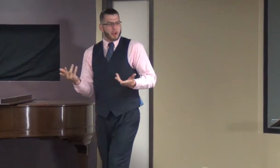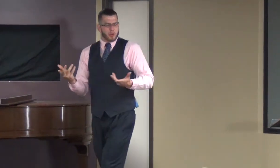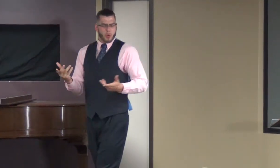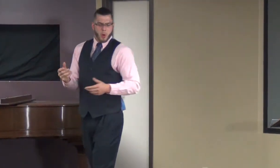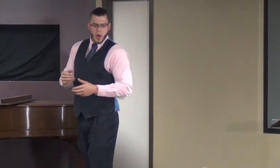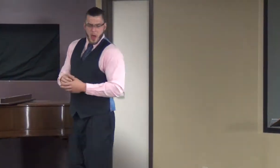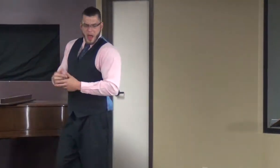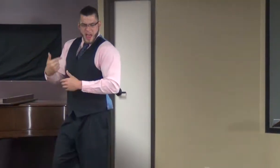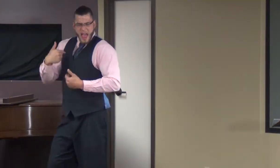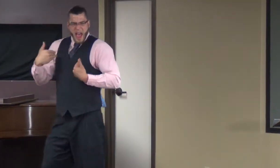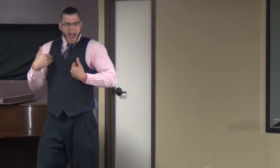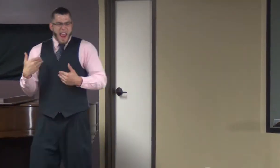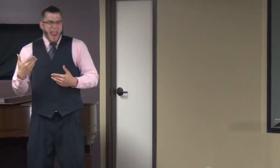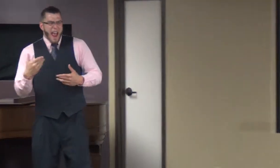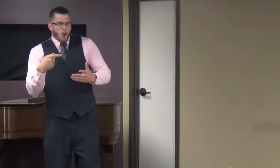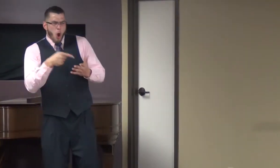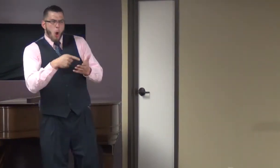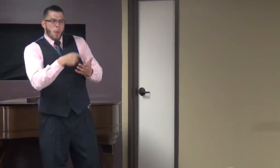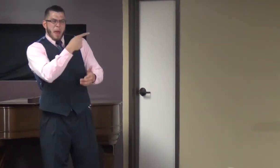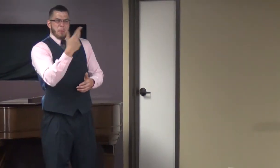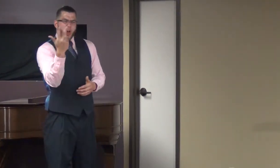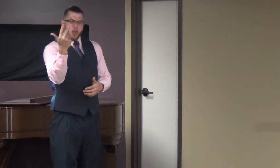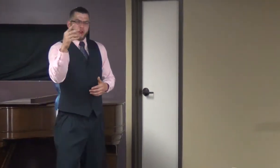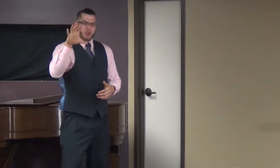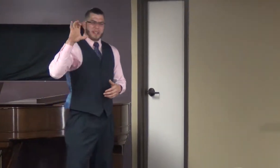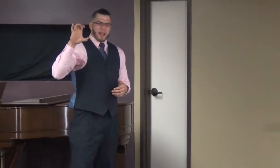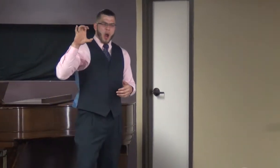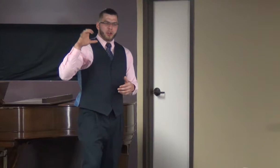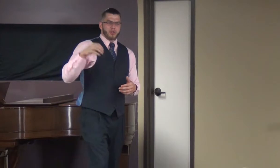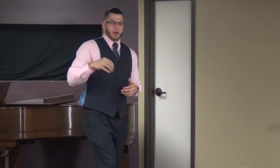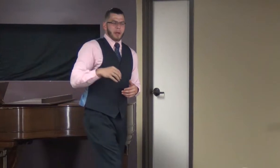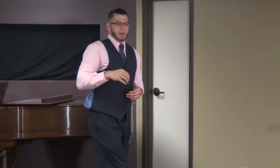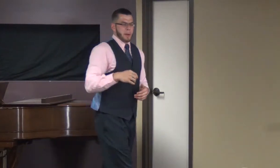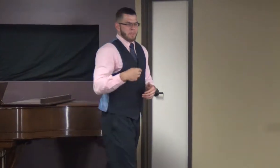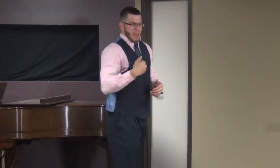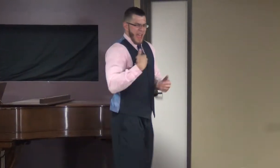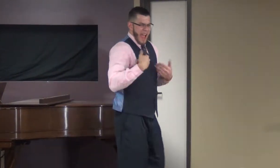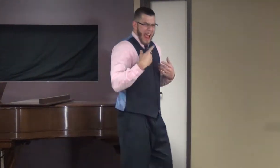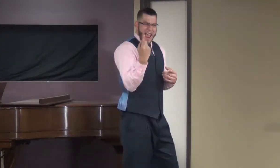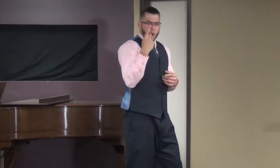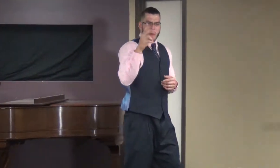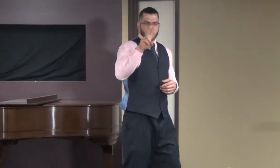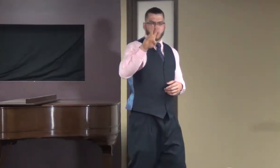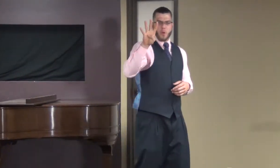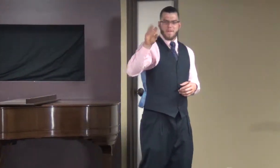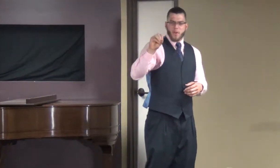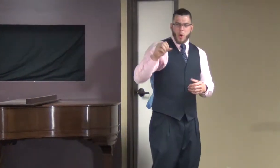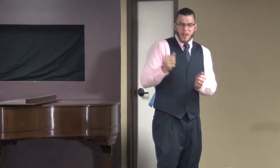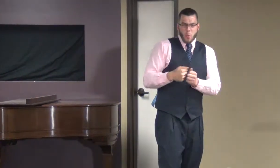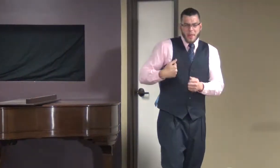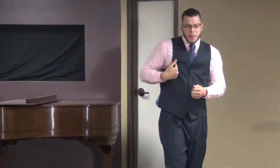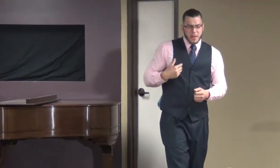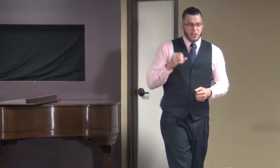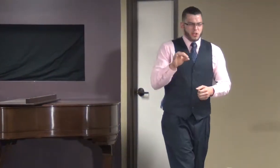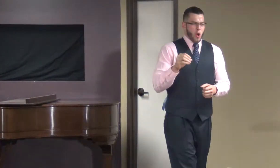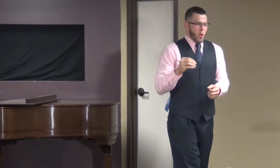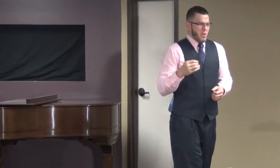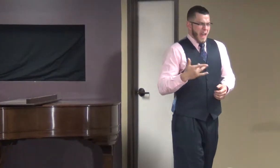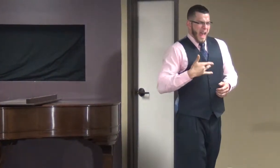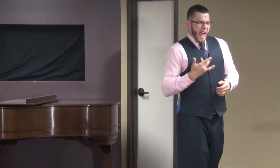do? I had owed them $1,300. I had only $240 with me, so